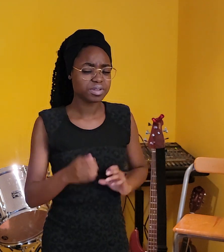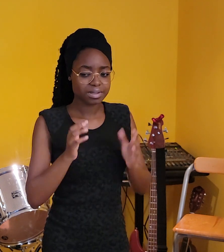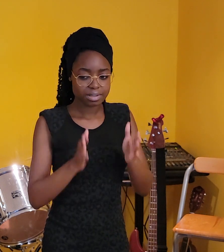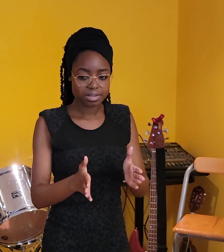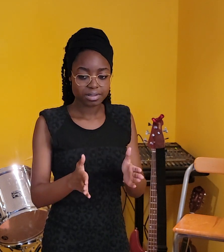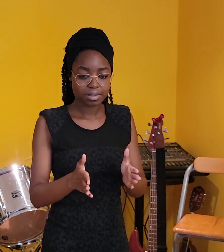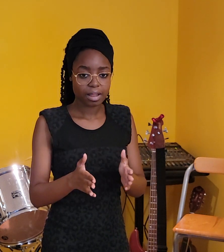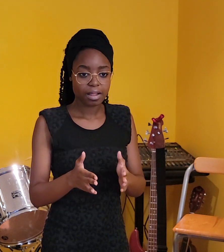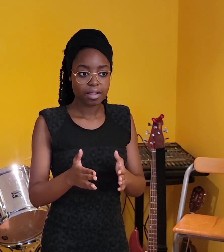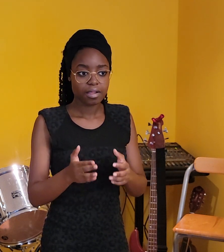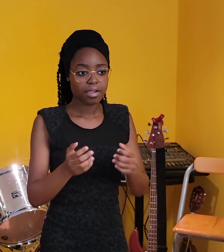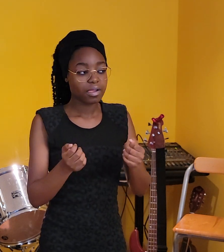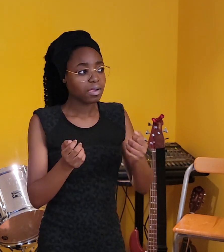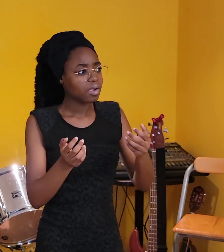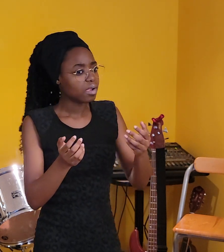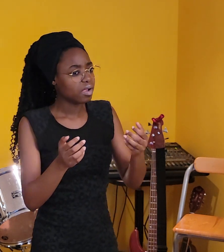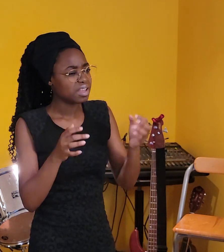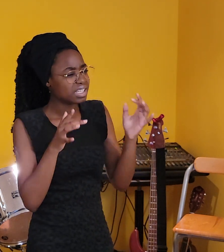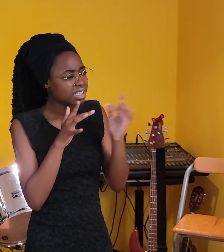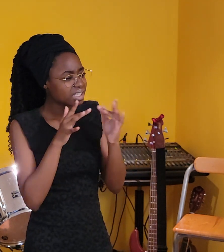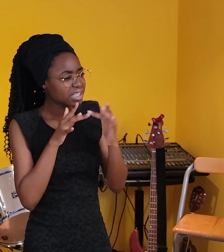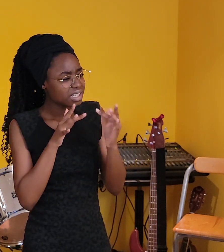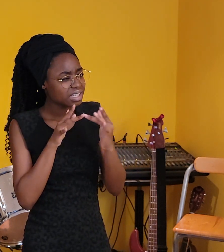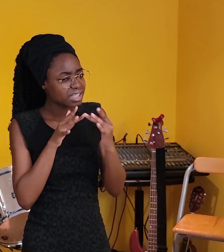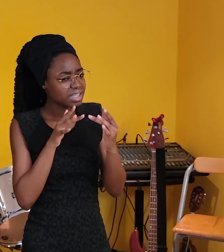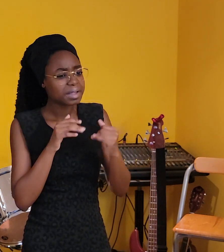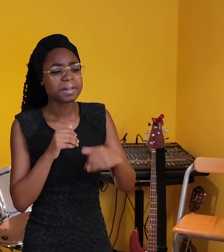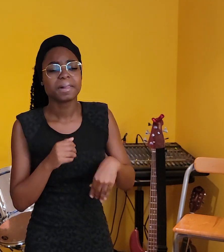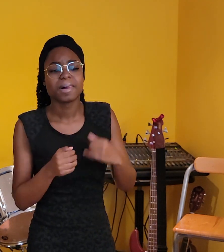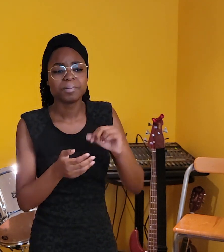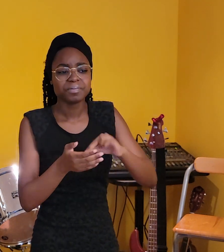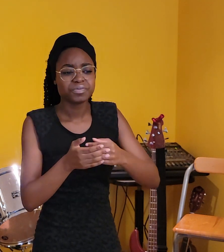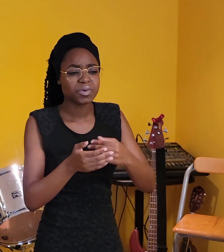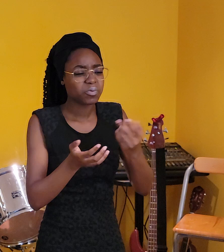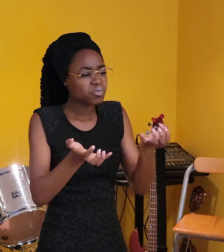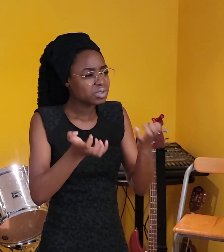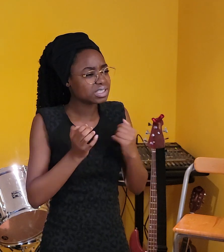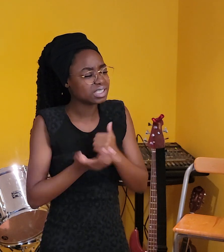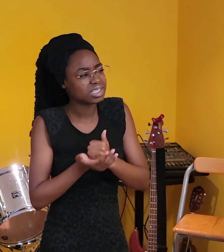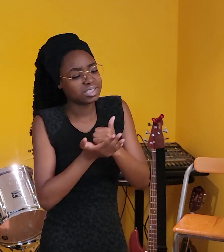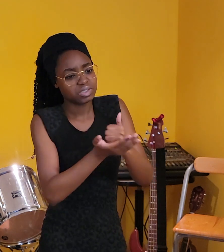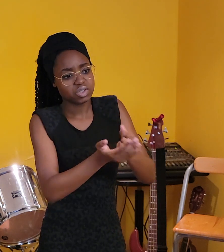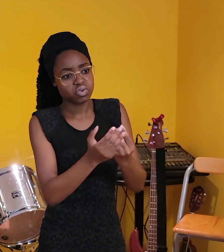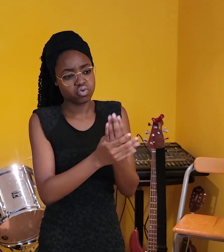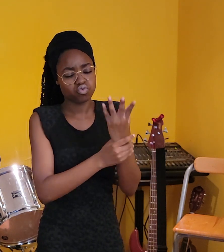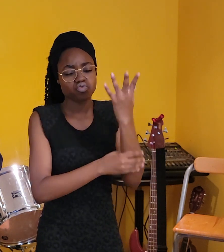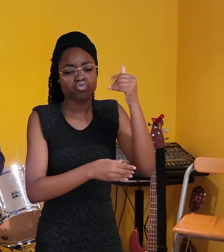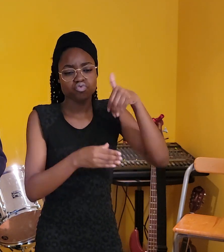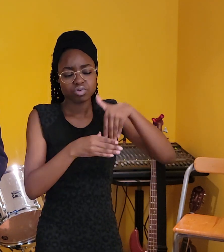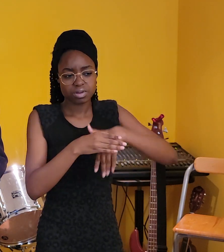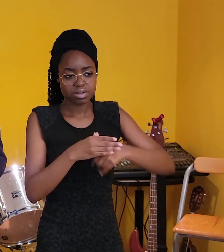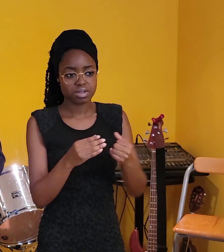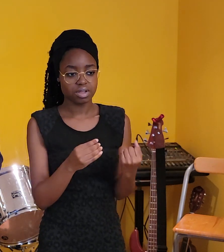say I want to hear from you, it's to help you grow in the Lord, show you what the next steps are.